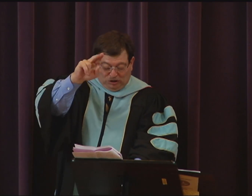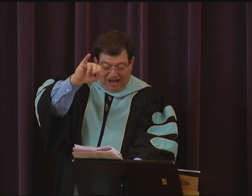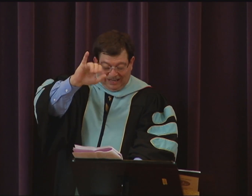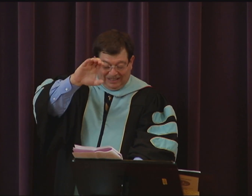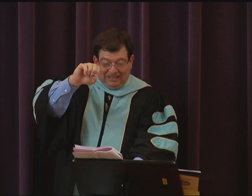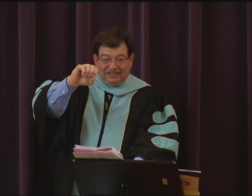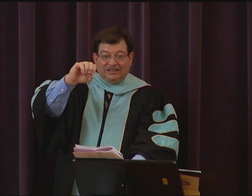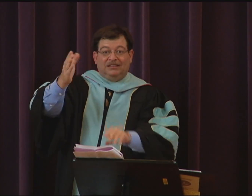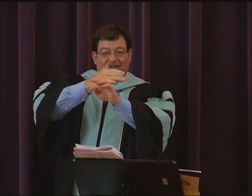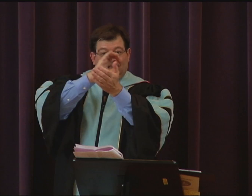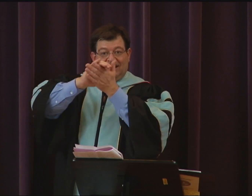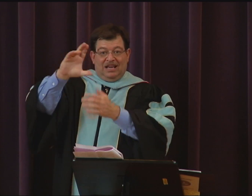Next,